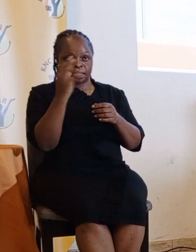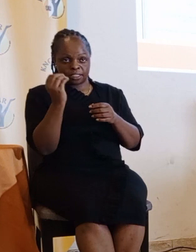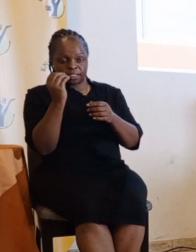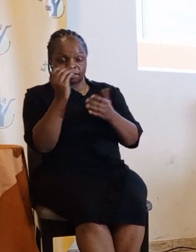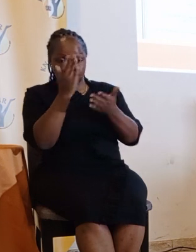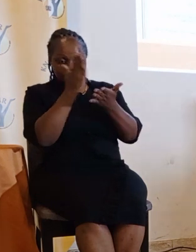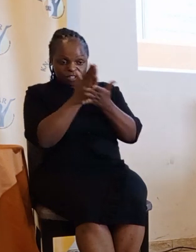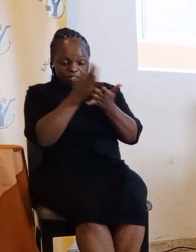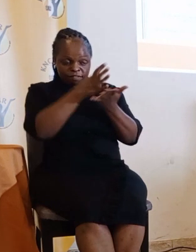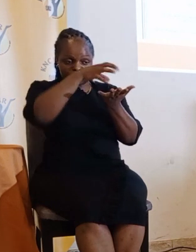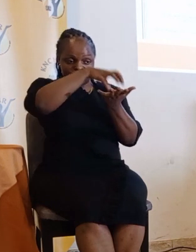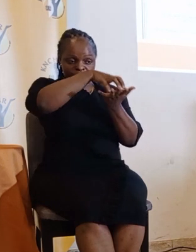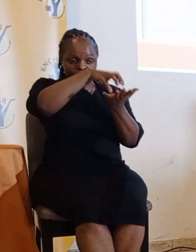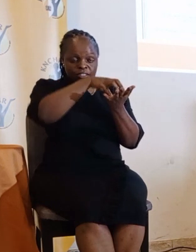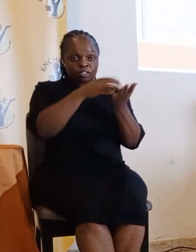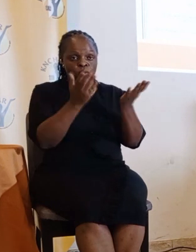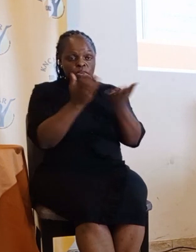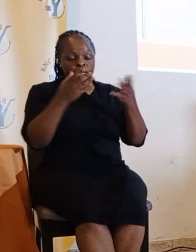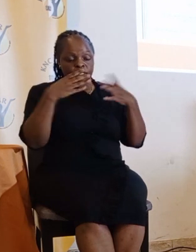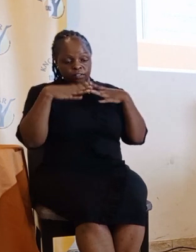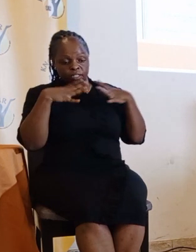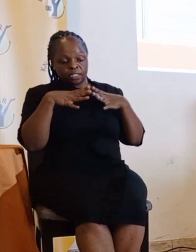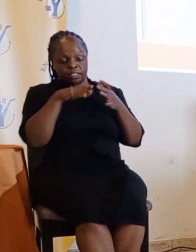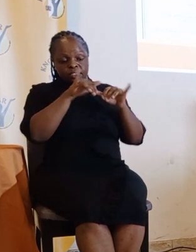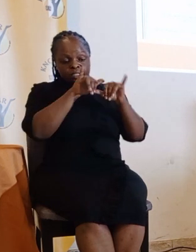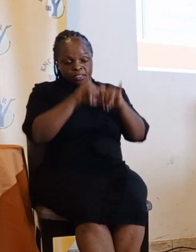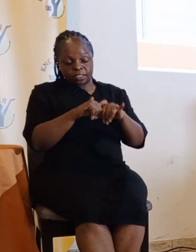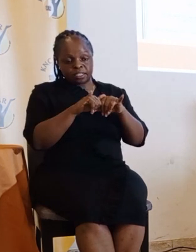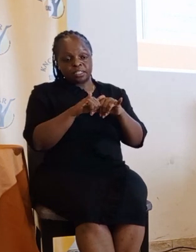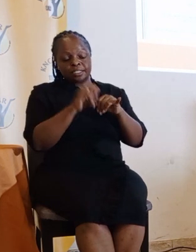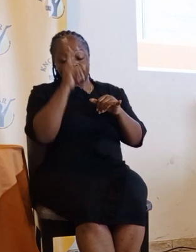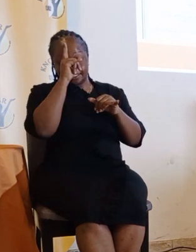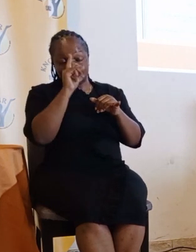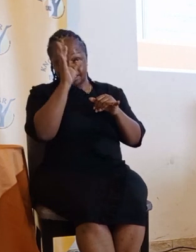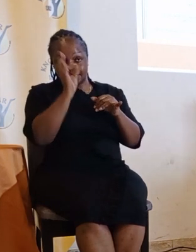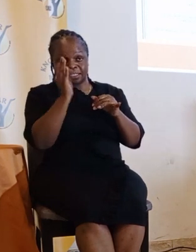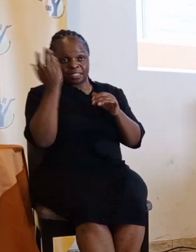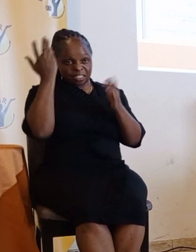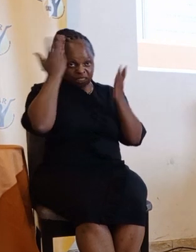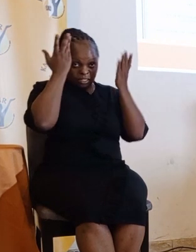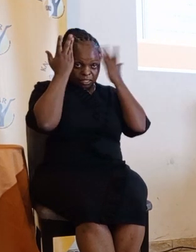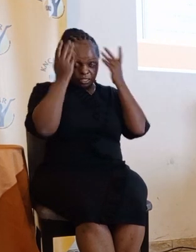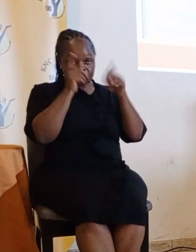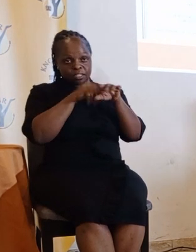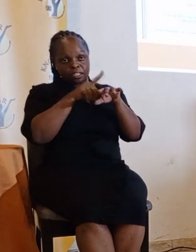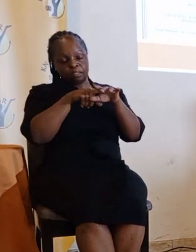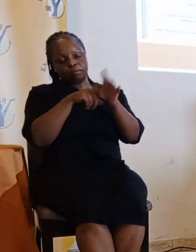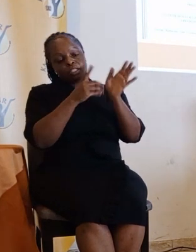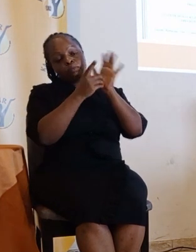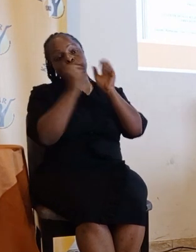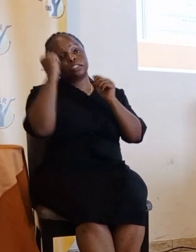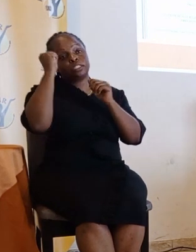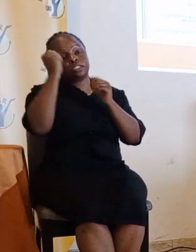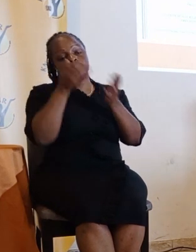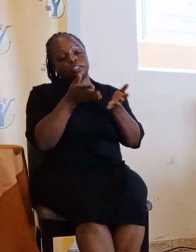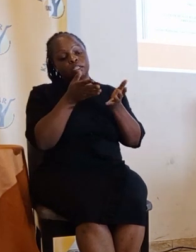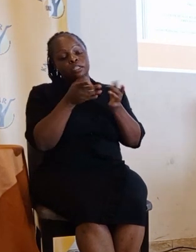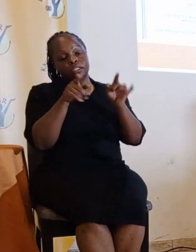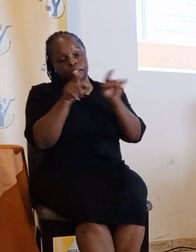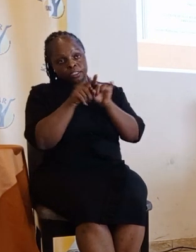verified cases where civilians sustained serious injuries during the demonstrations. Moreover,